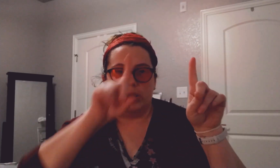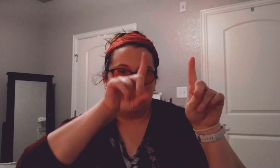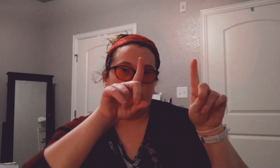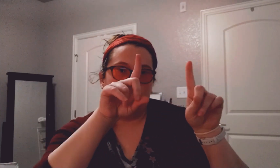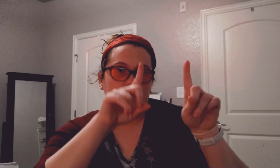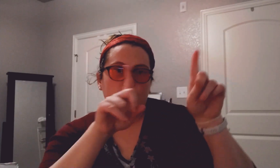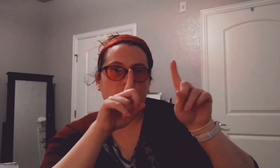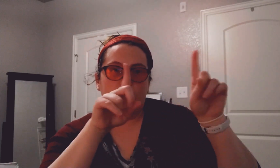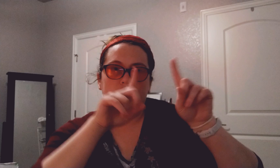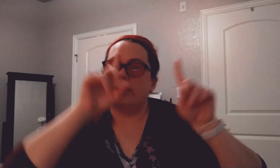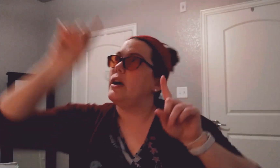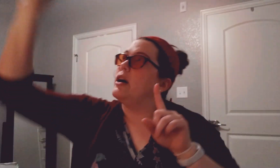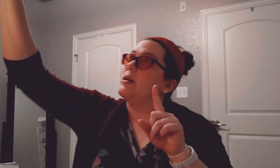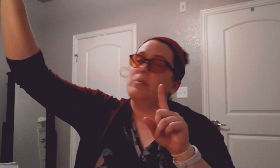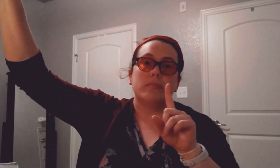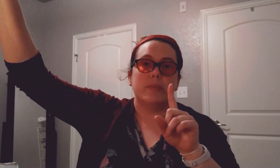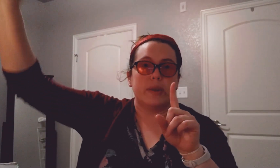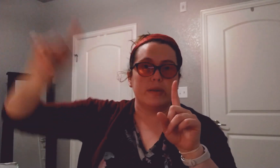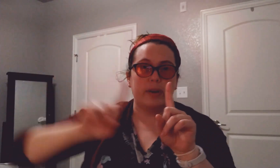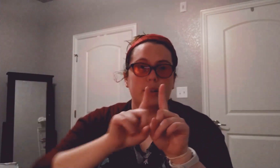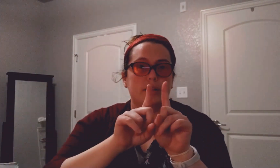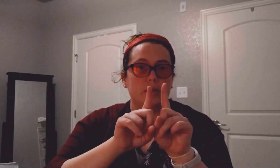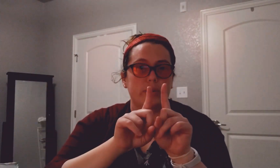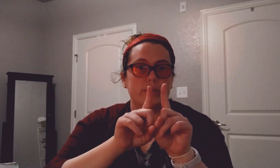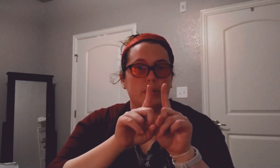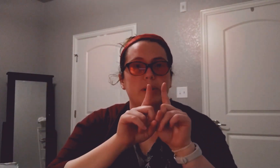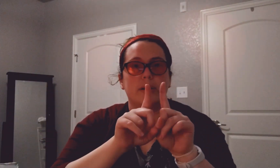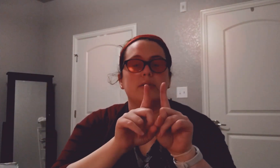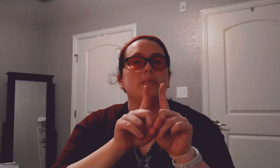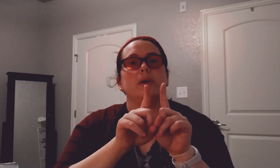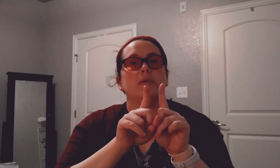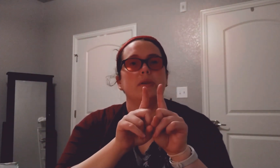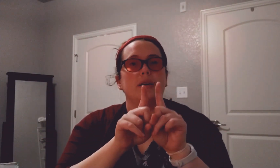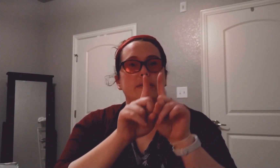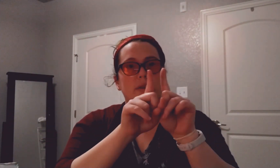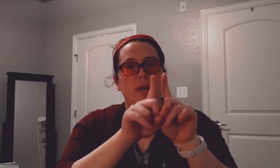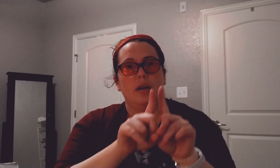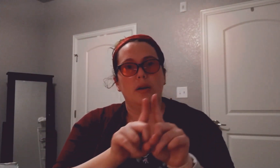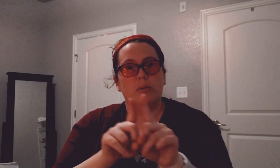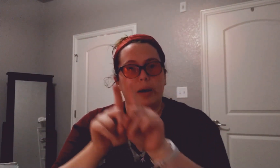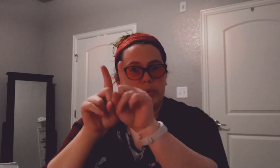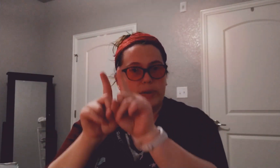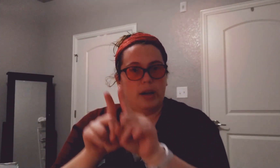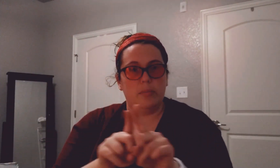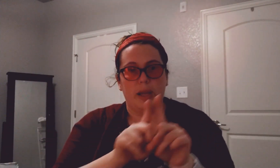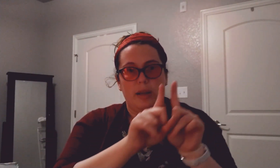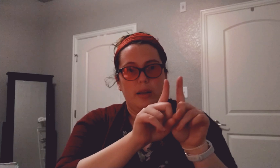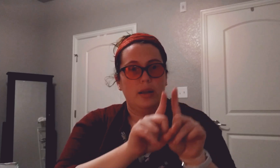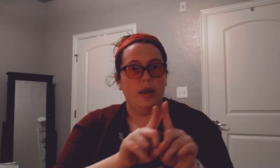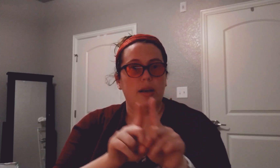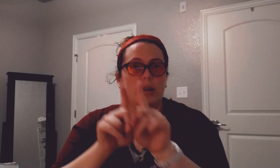person, and signifying that the Lord is coming down to be with us. Right beside me. And